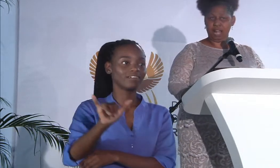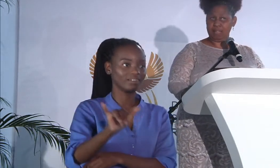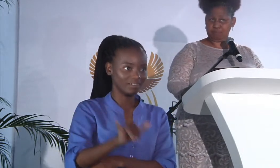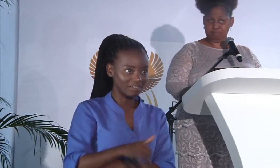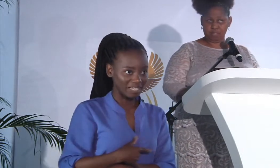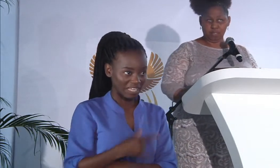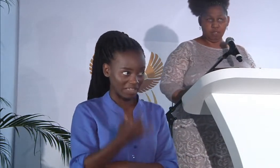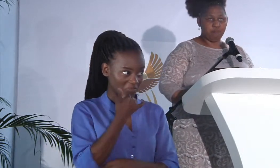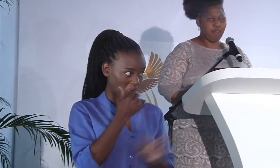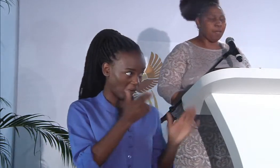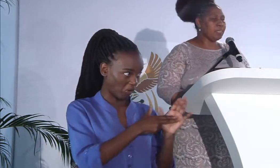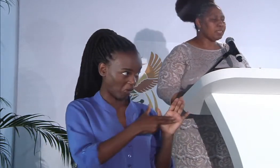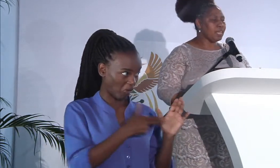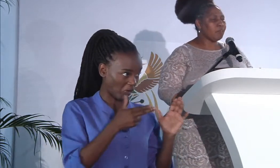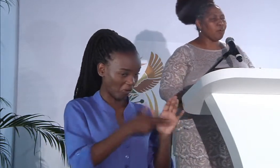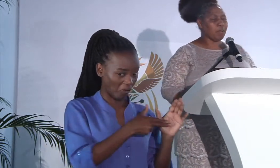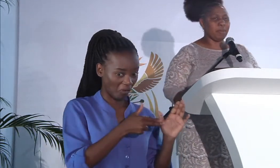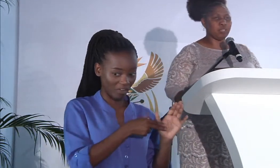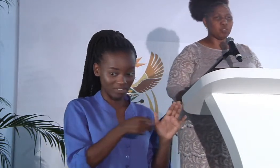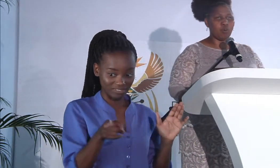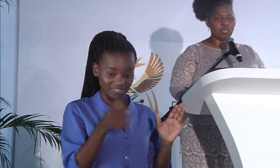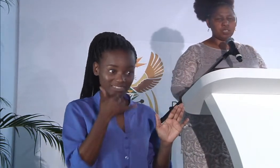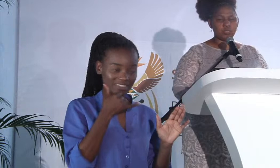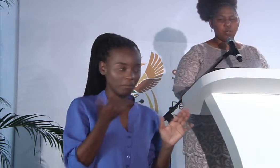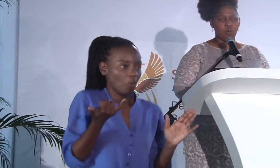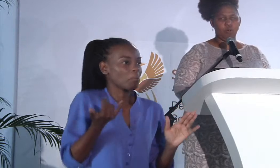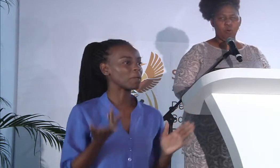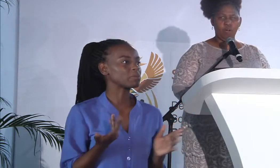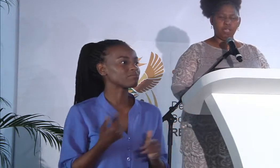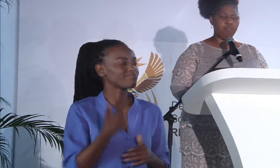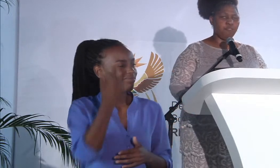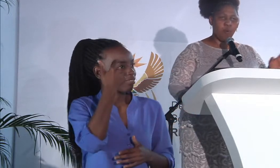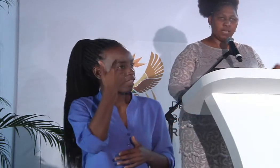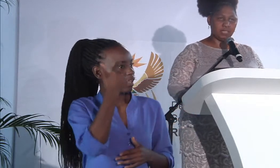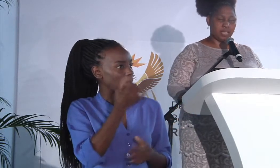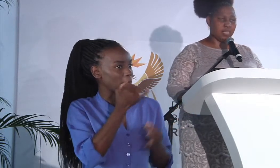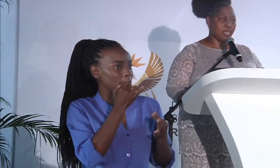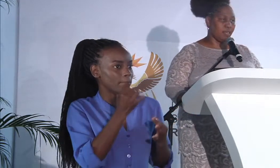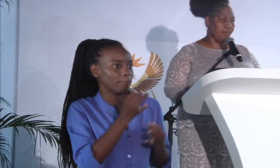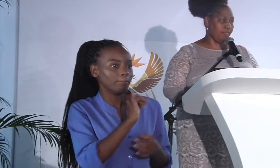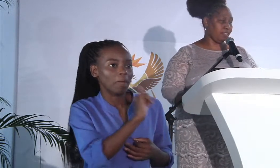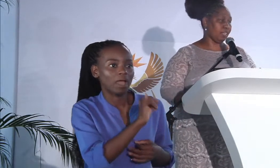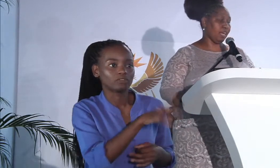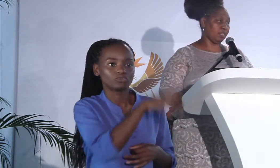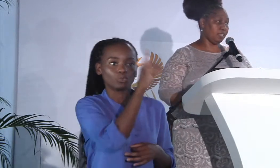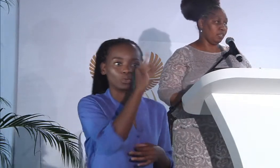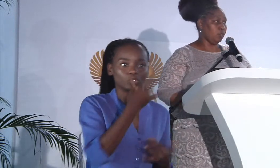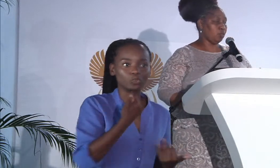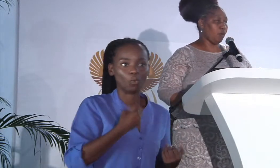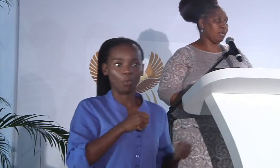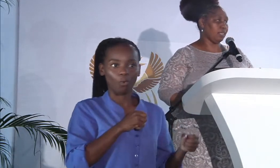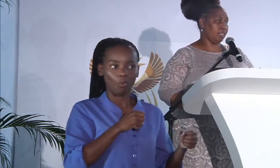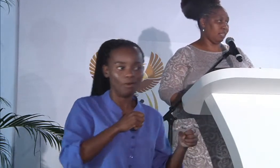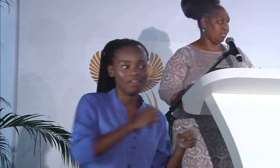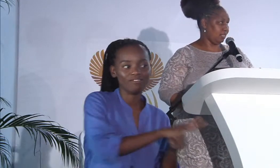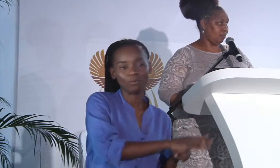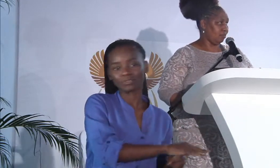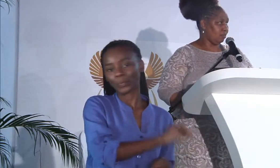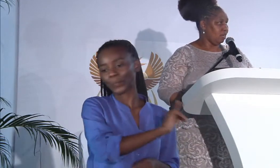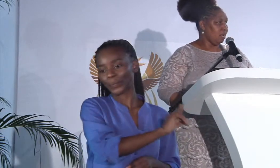your life for a mistake or a bad choice or influence that they never even cared to